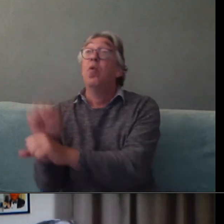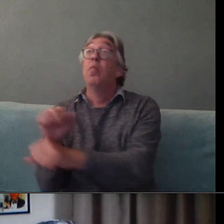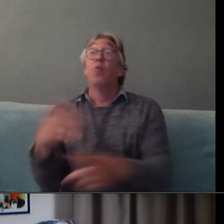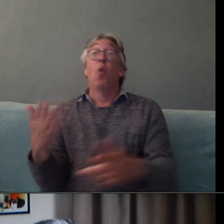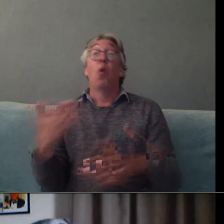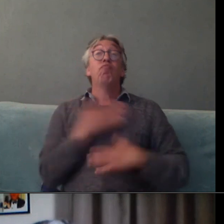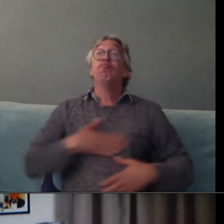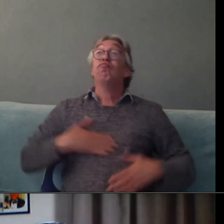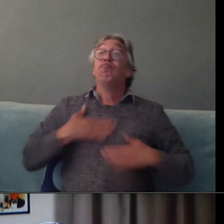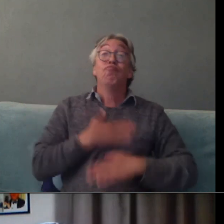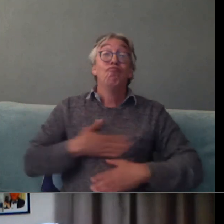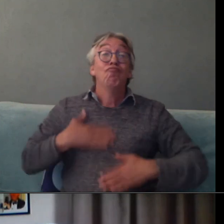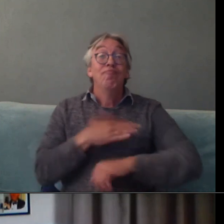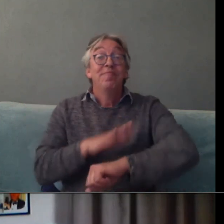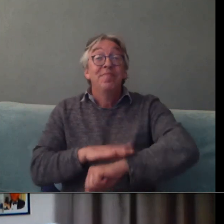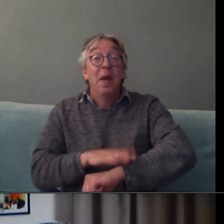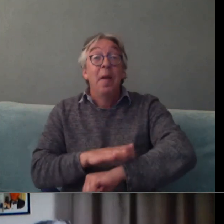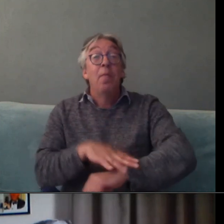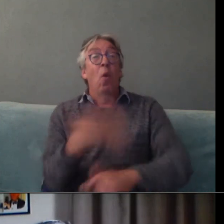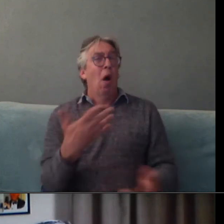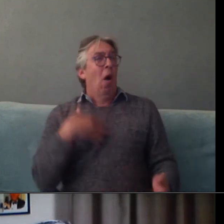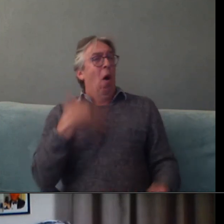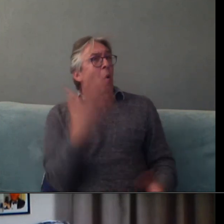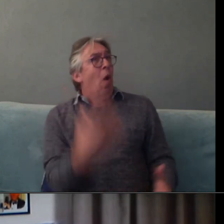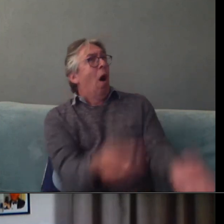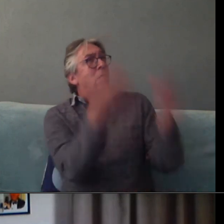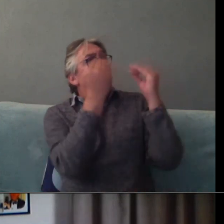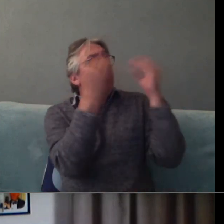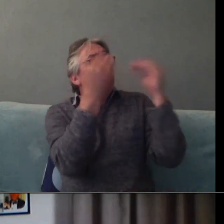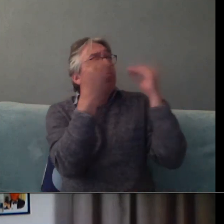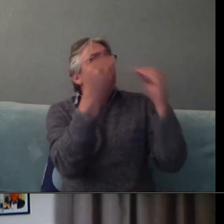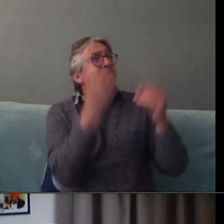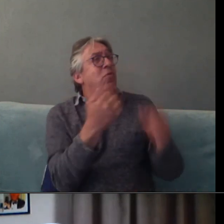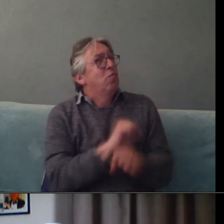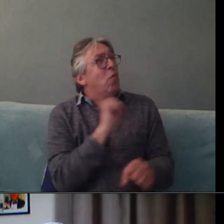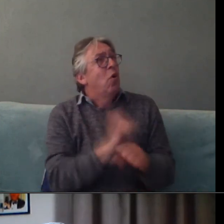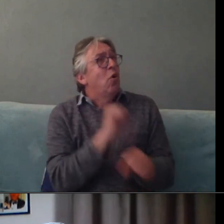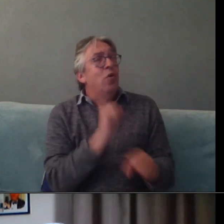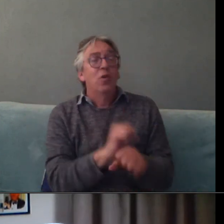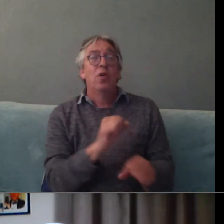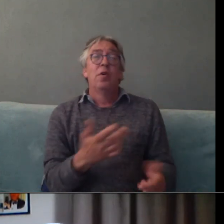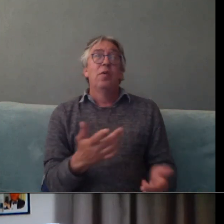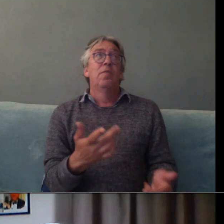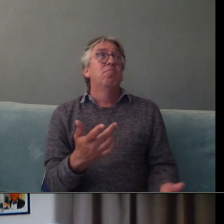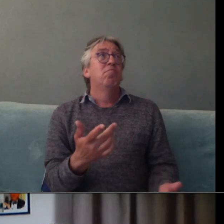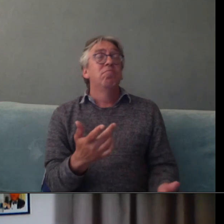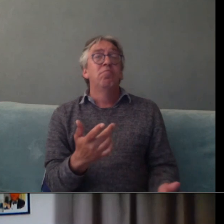vocational training to open up opportunities for employment.